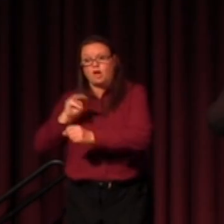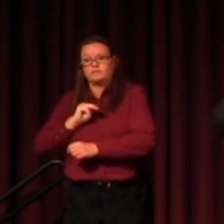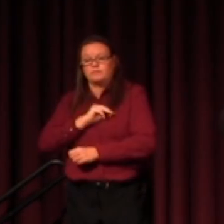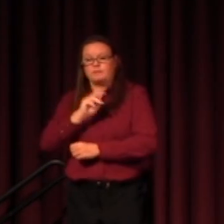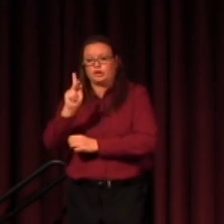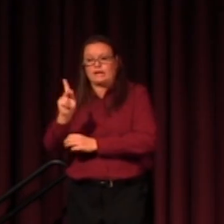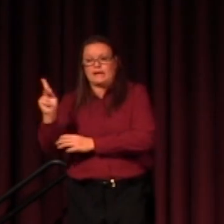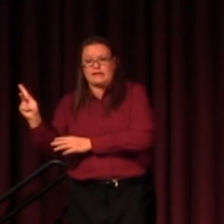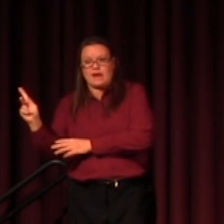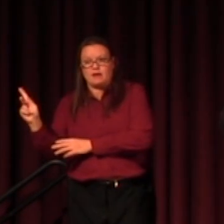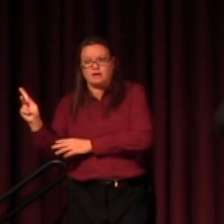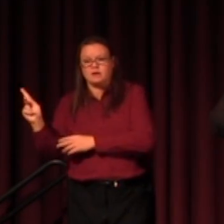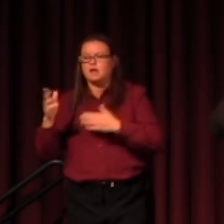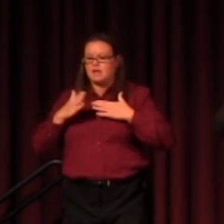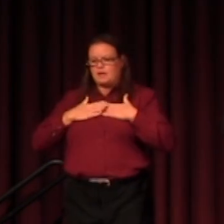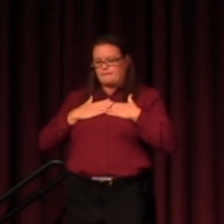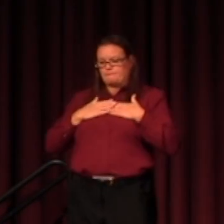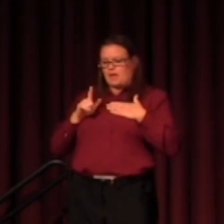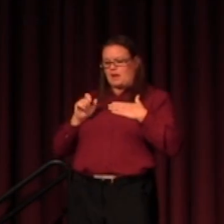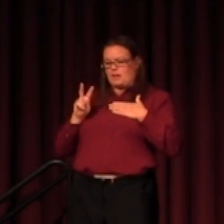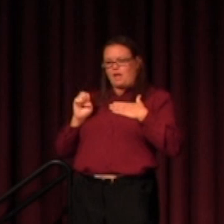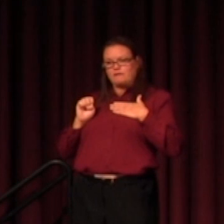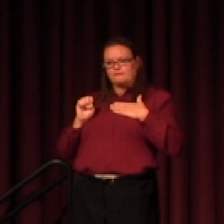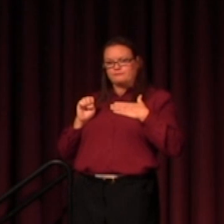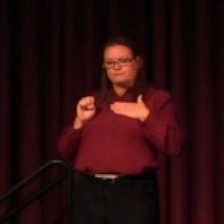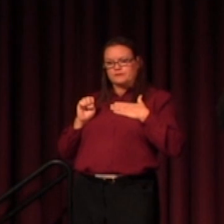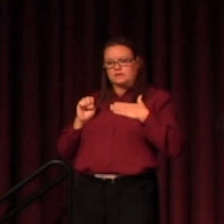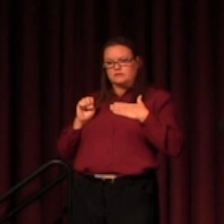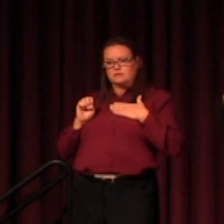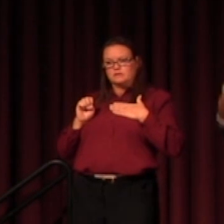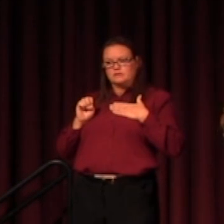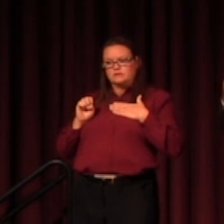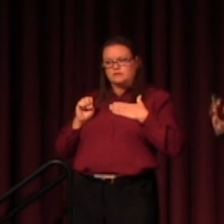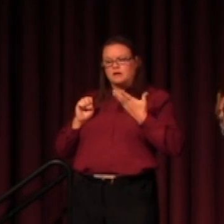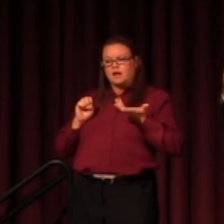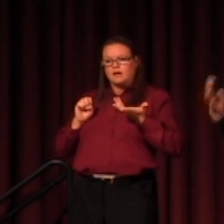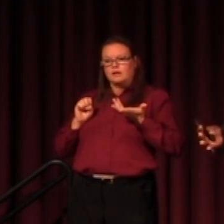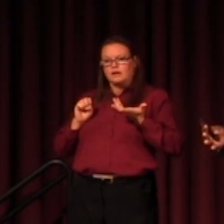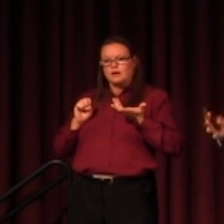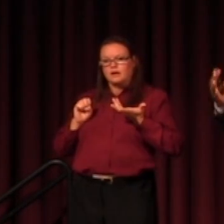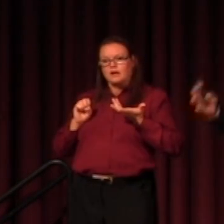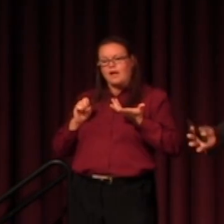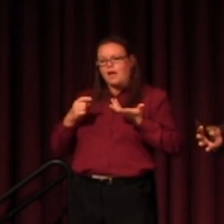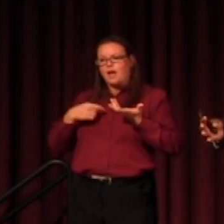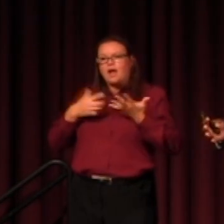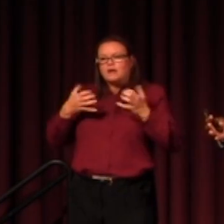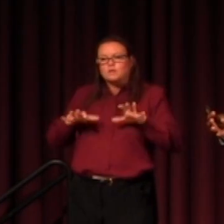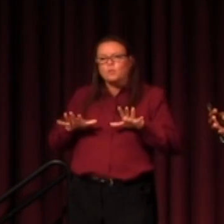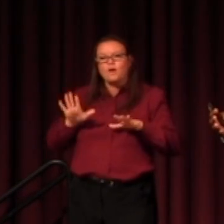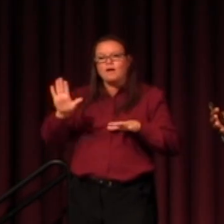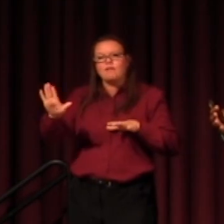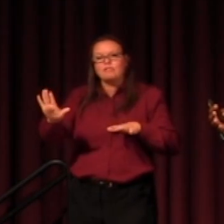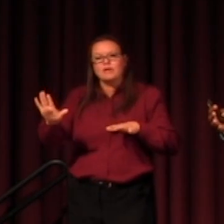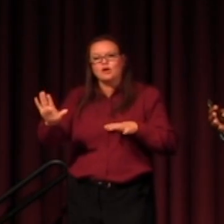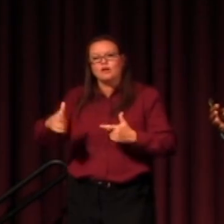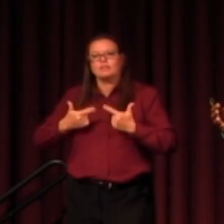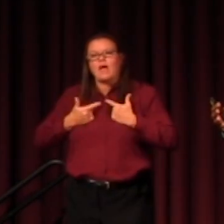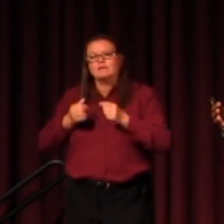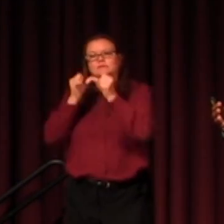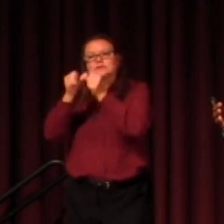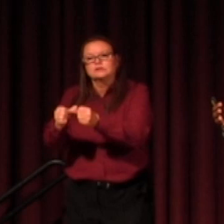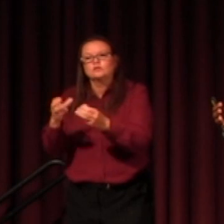my love for them is what makes me want to help them not live in that fear and pain.